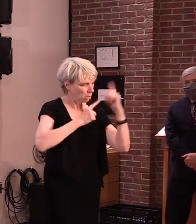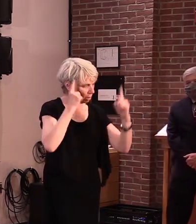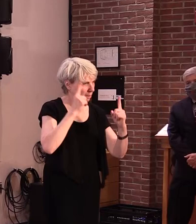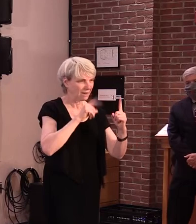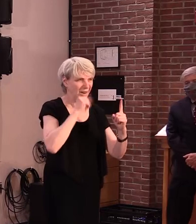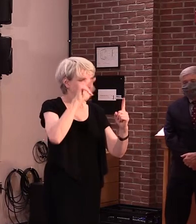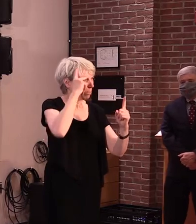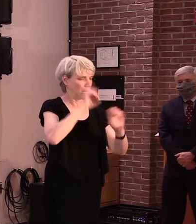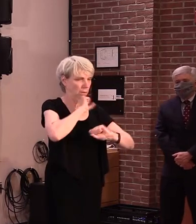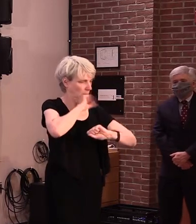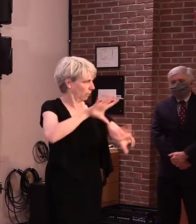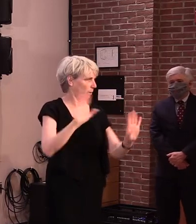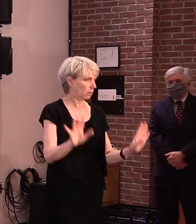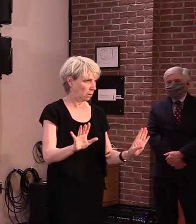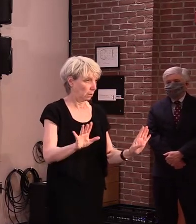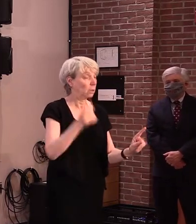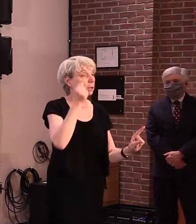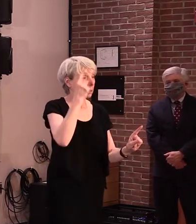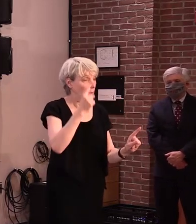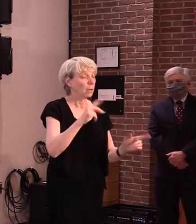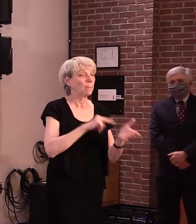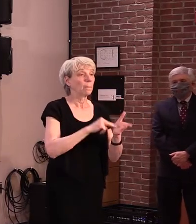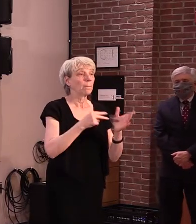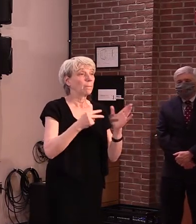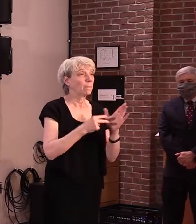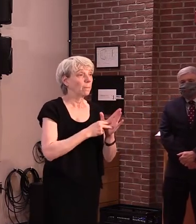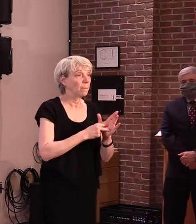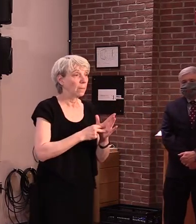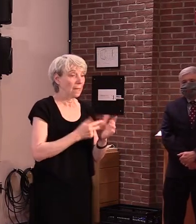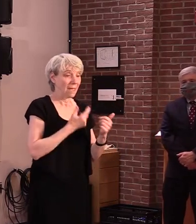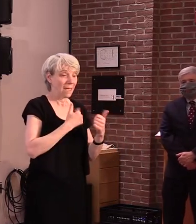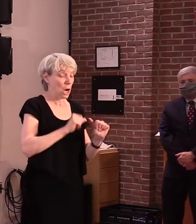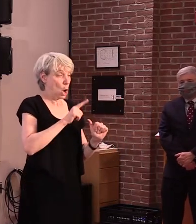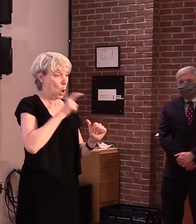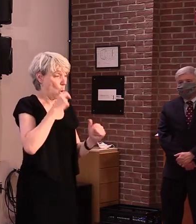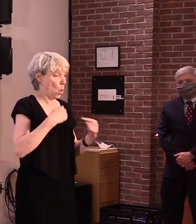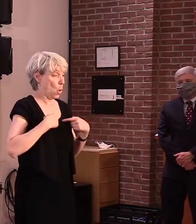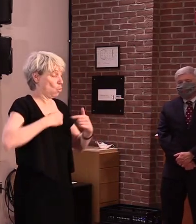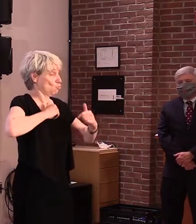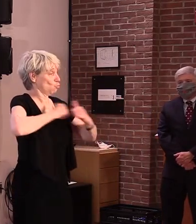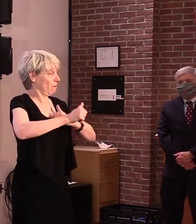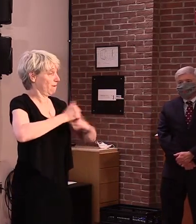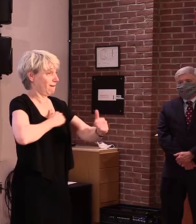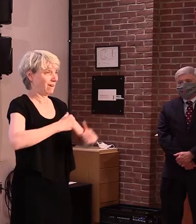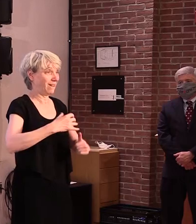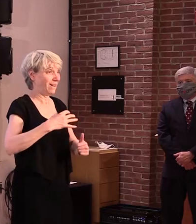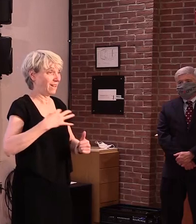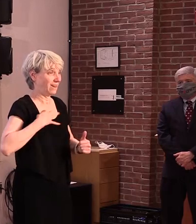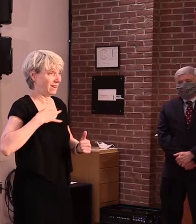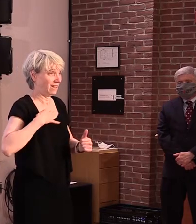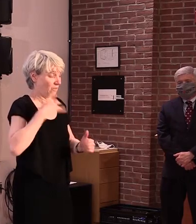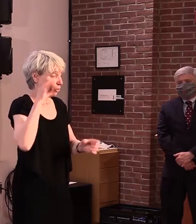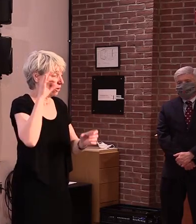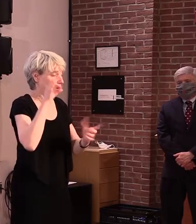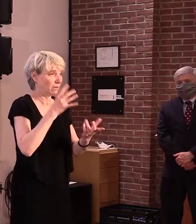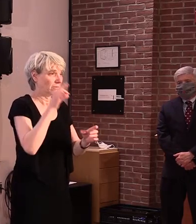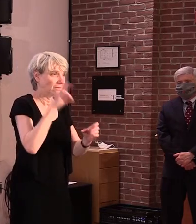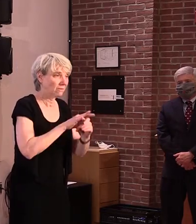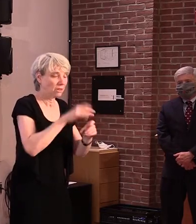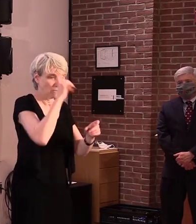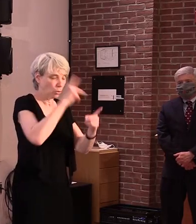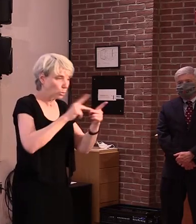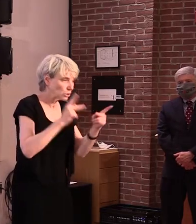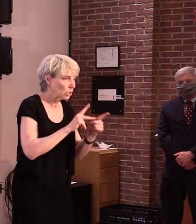having anyone on the committee that is going to be involved in the November election, which I think is important from an